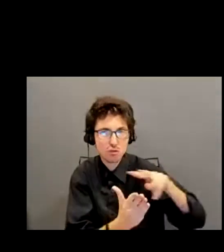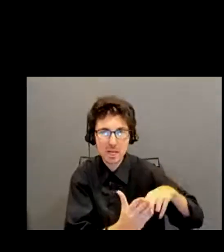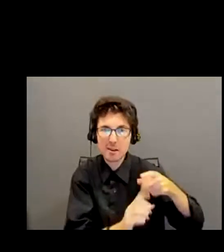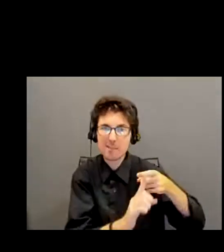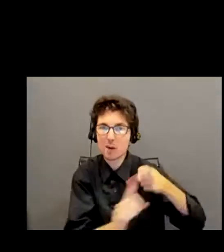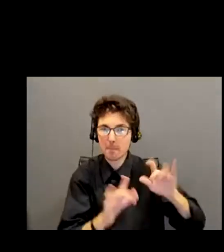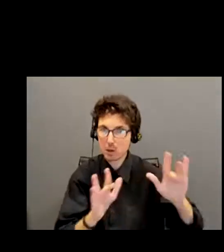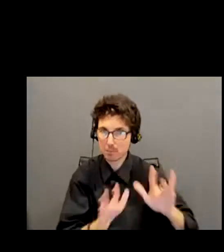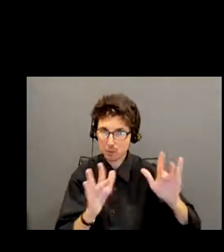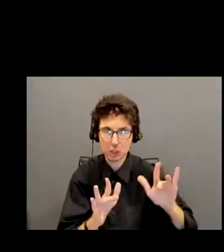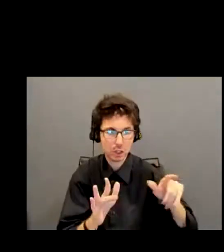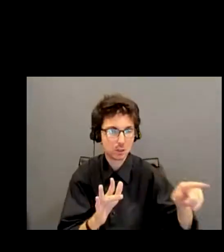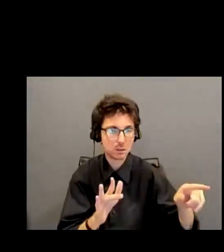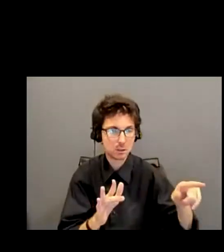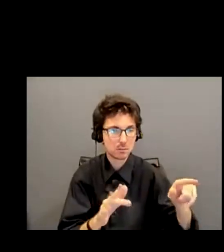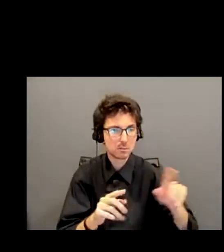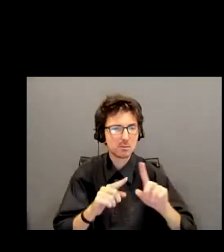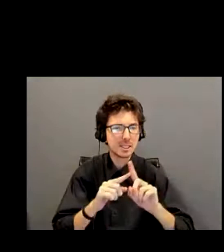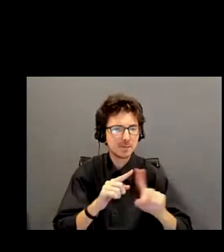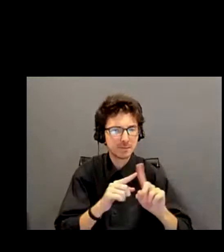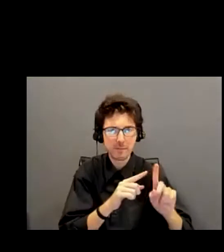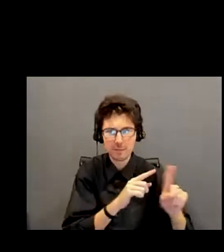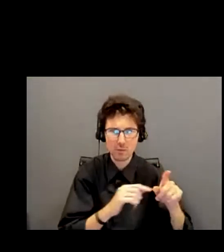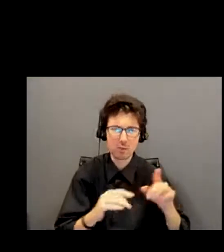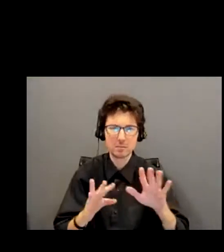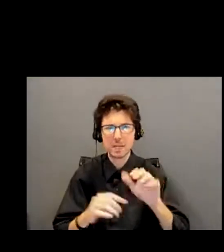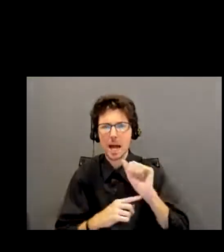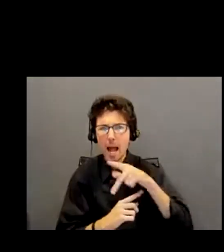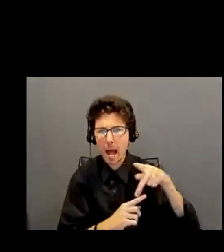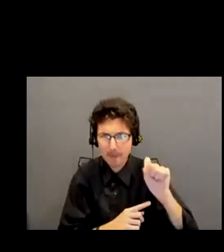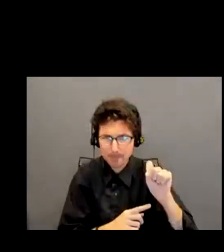computer, from the different digital apps.